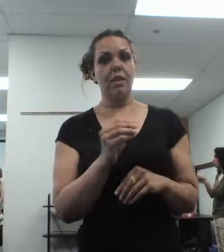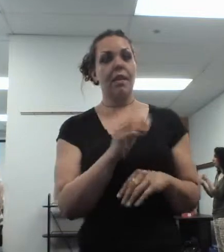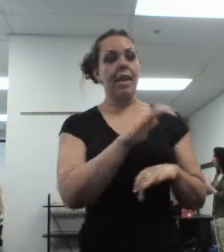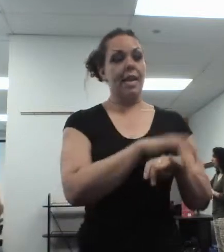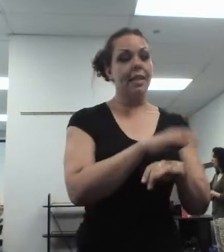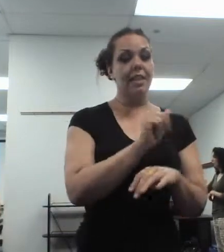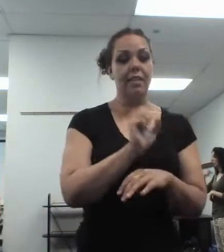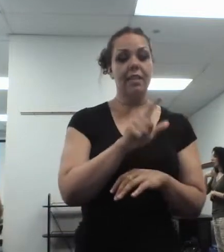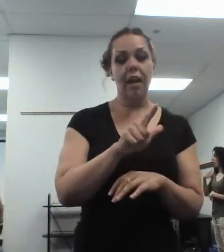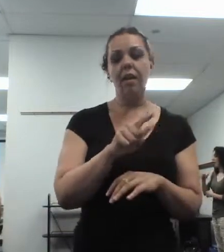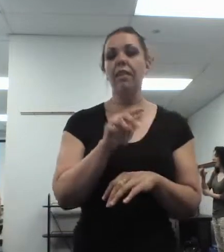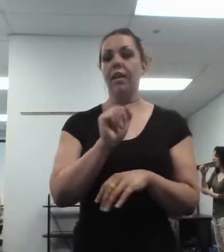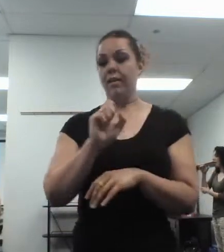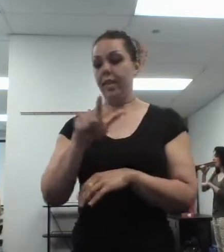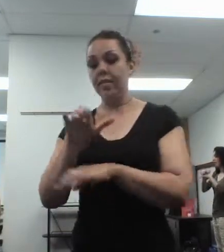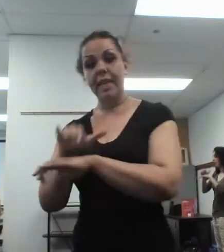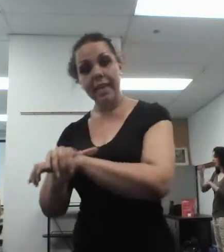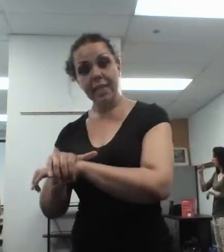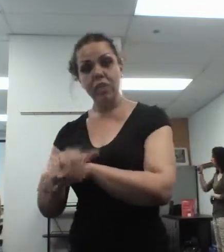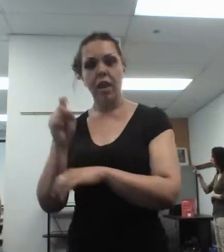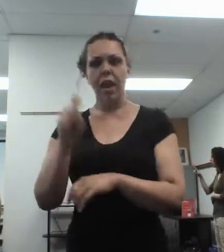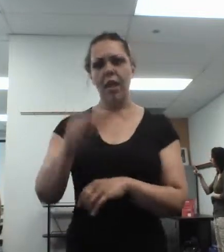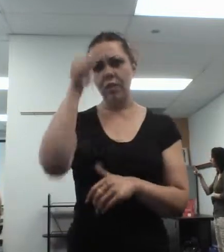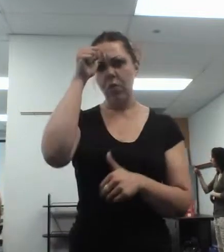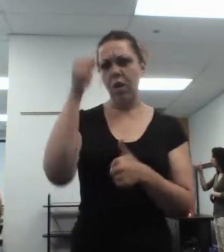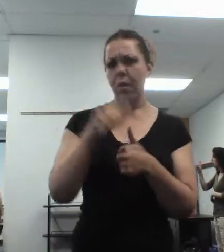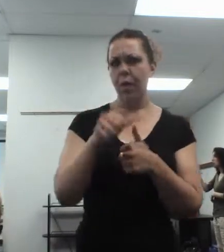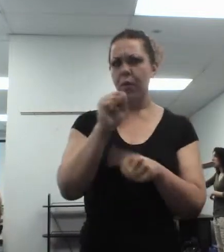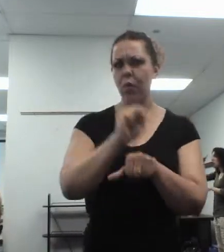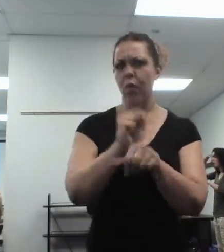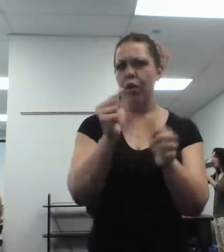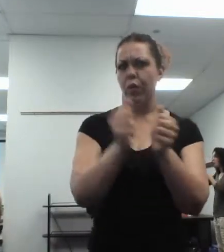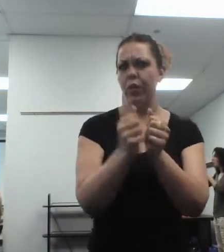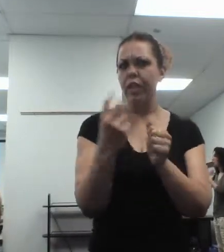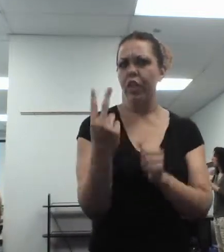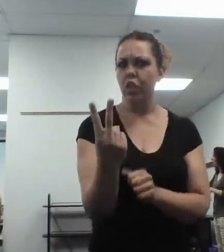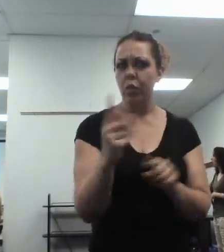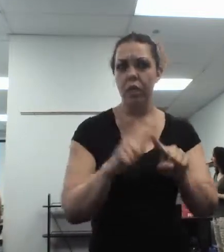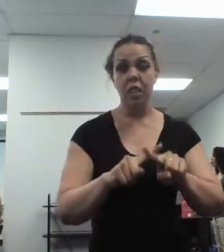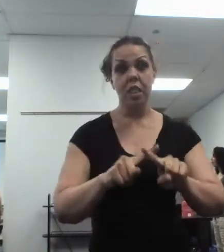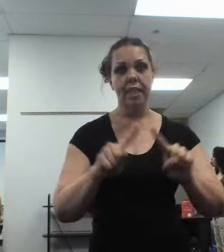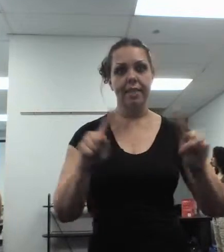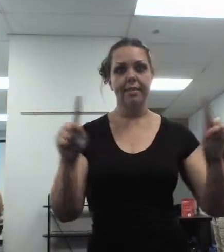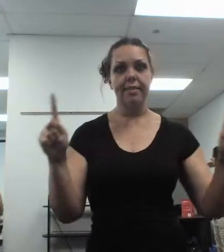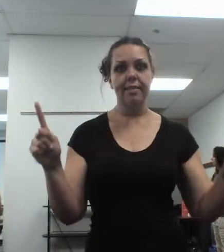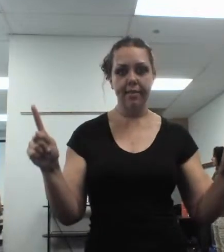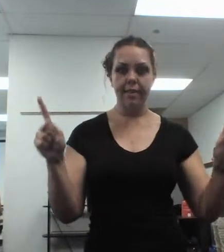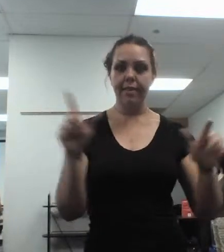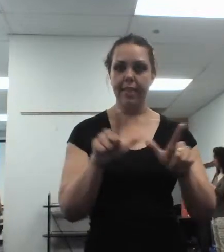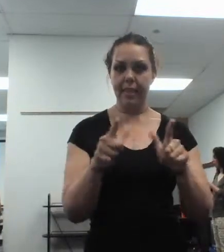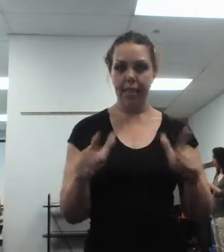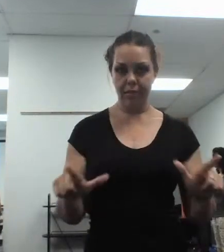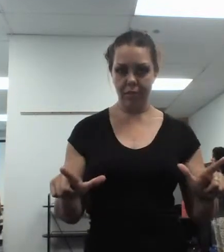English, you have to remember that we're working with two distinct languages, people from all